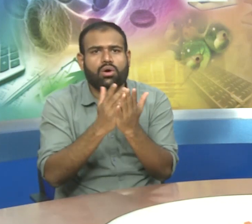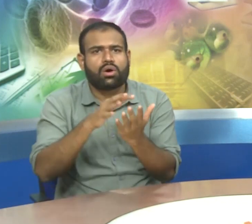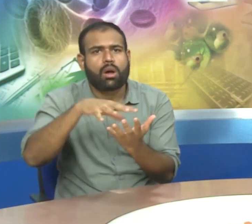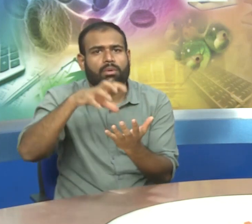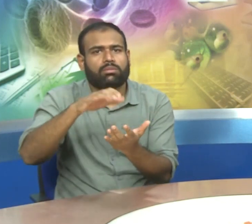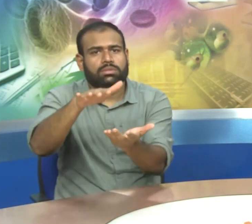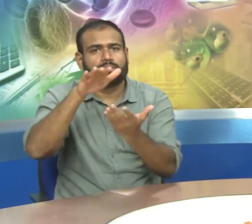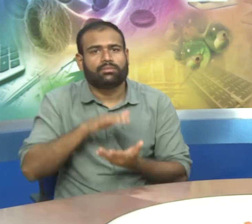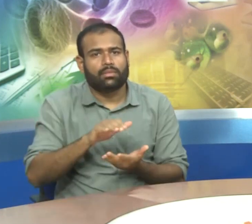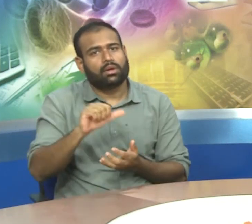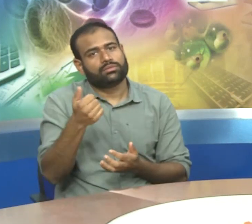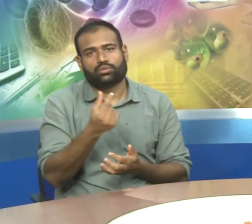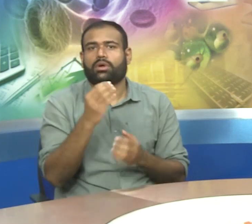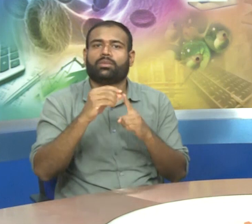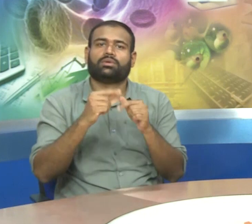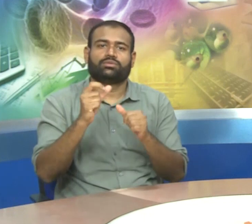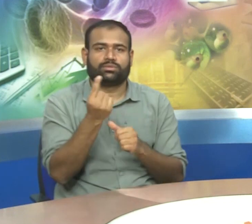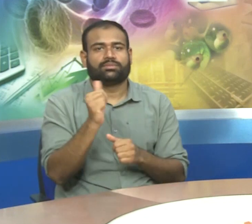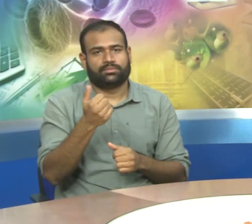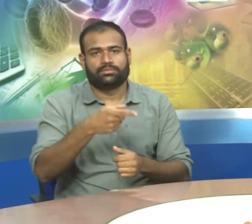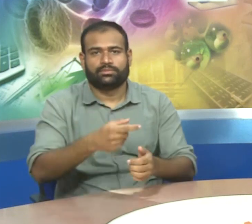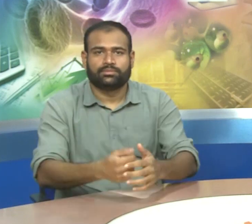status of individual copies of a title and the reservation.